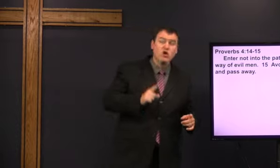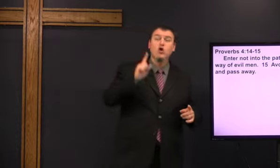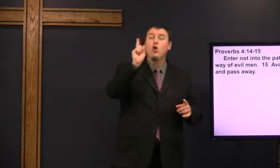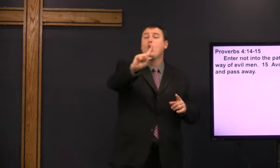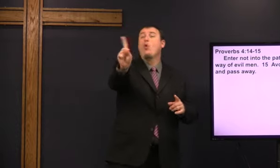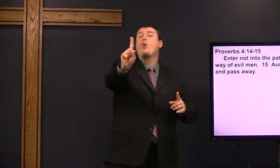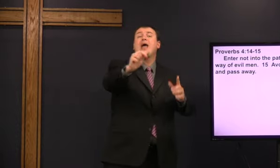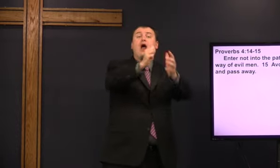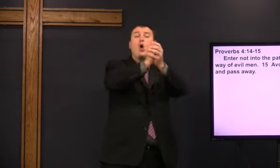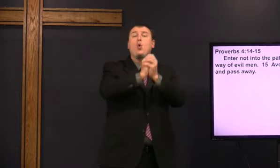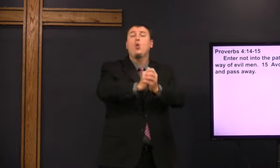But